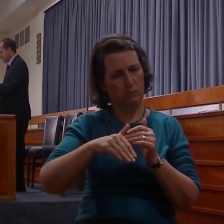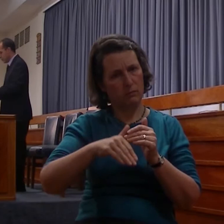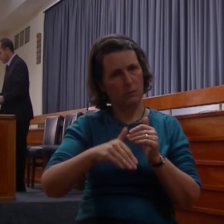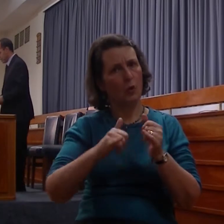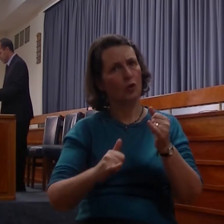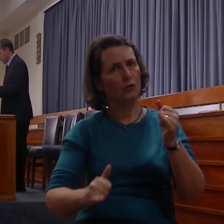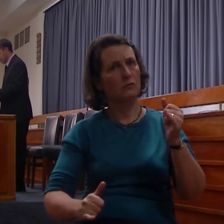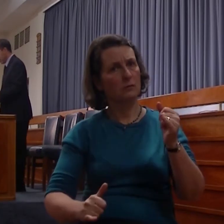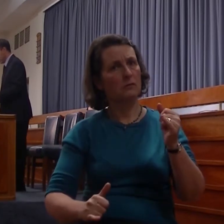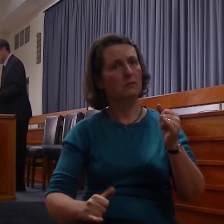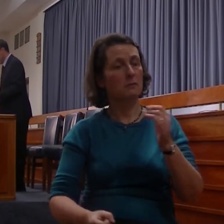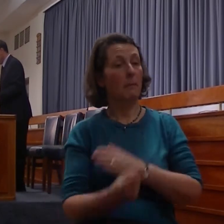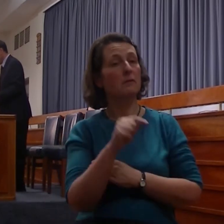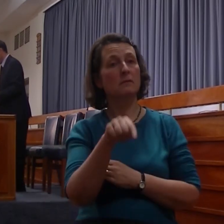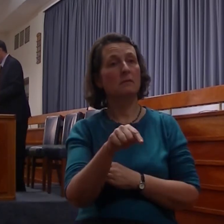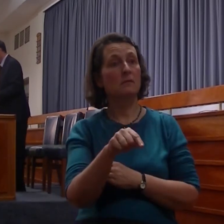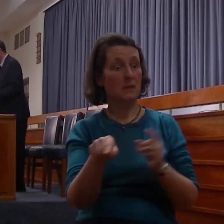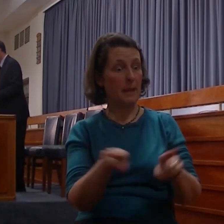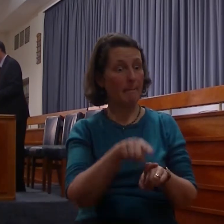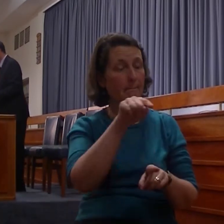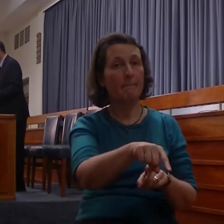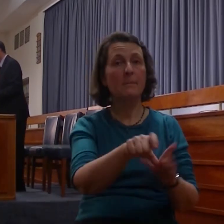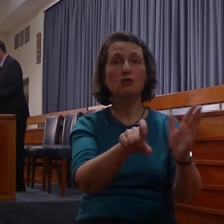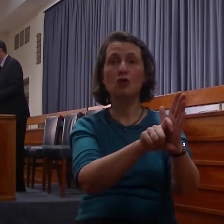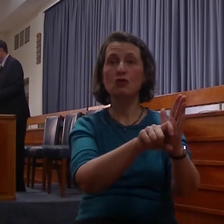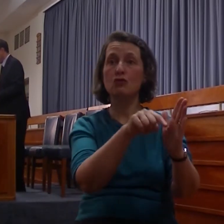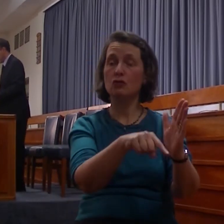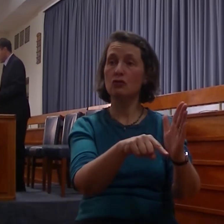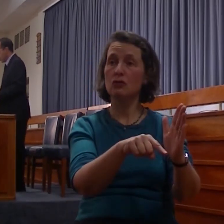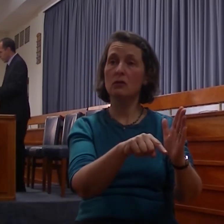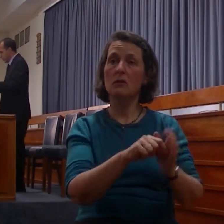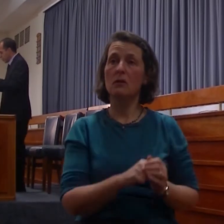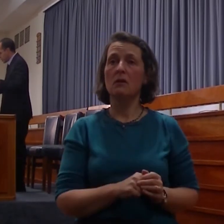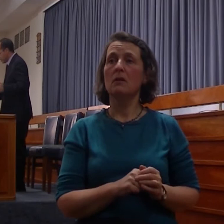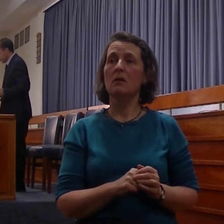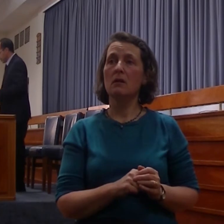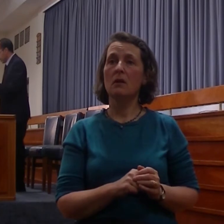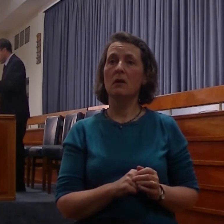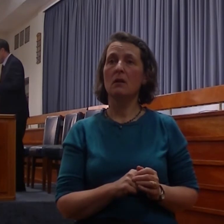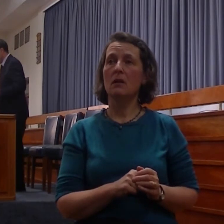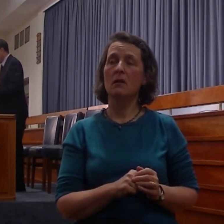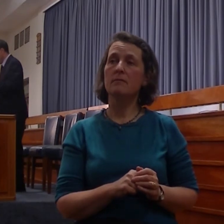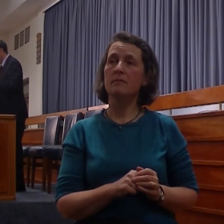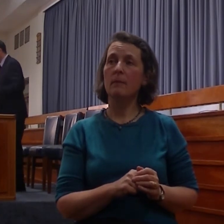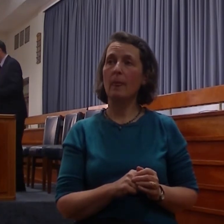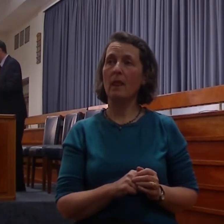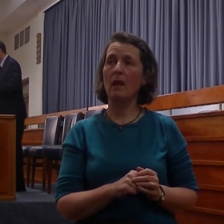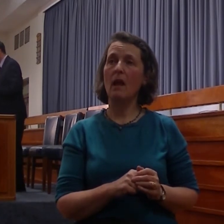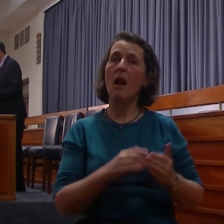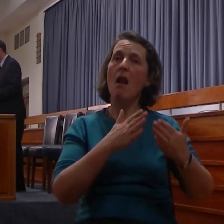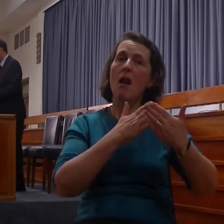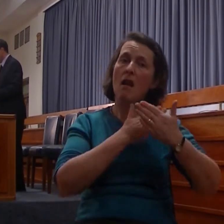the life of a person gradually, progressively. And this is what is happening with the church